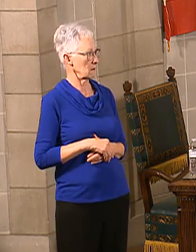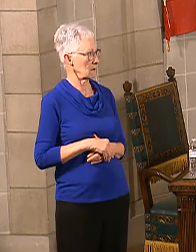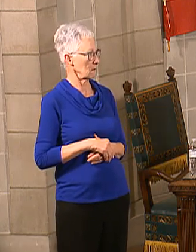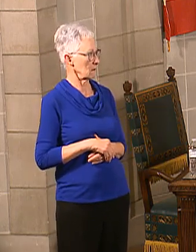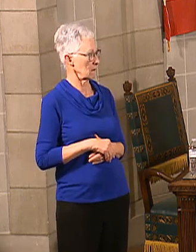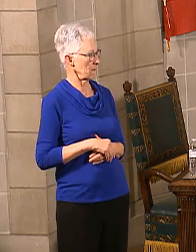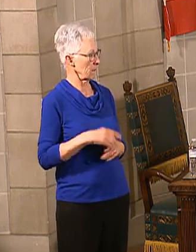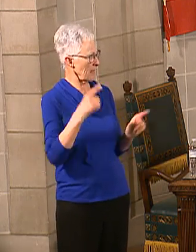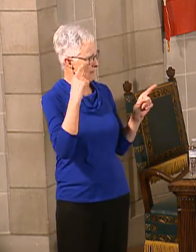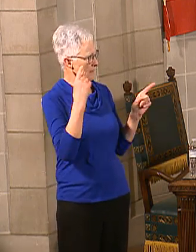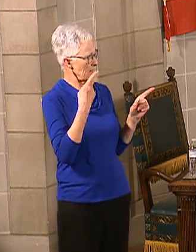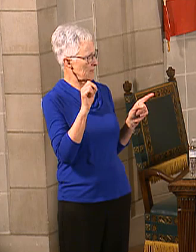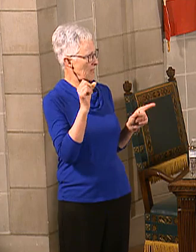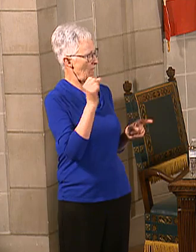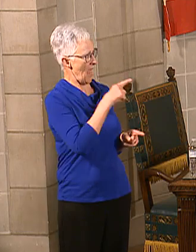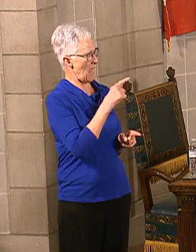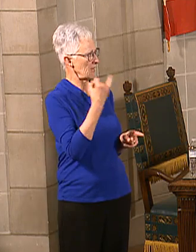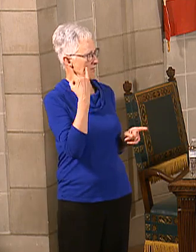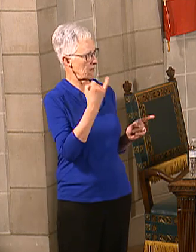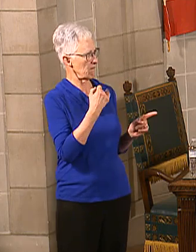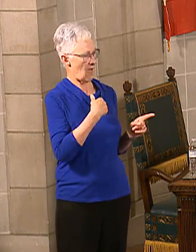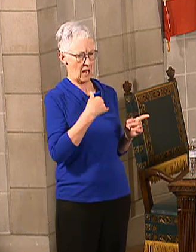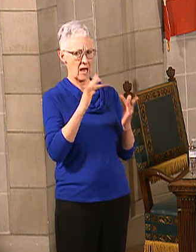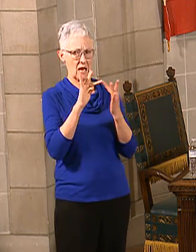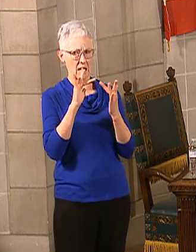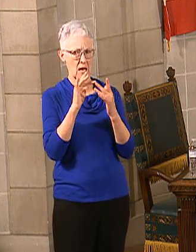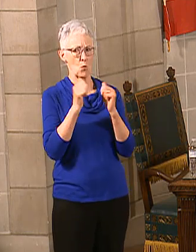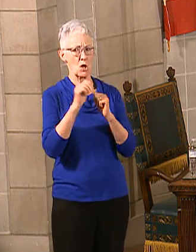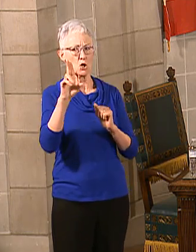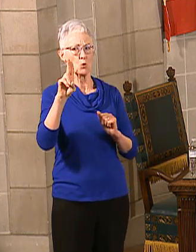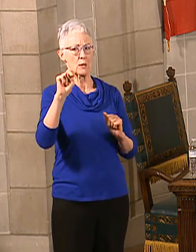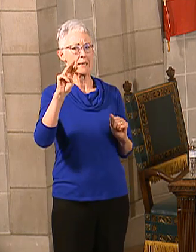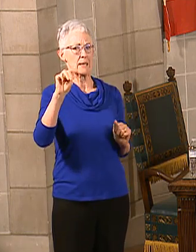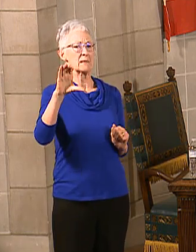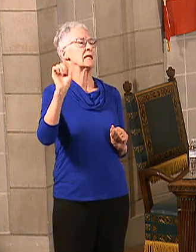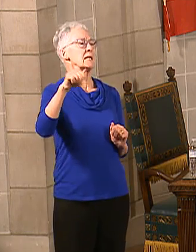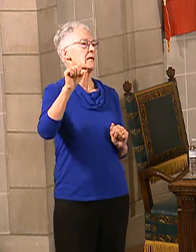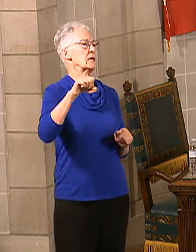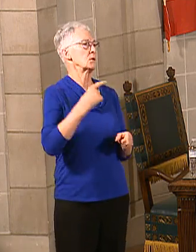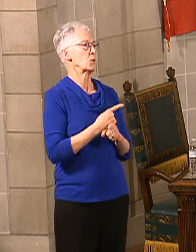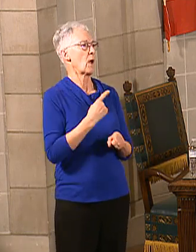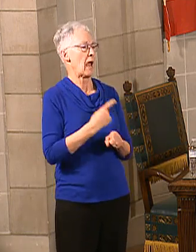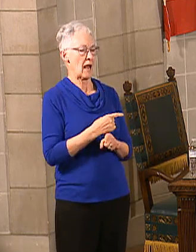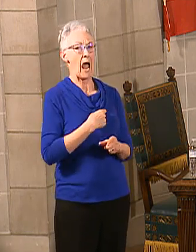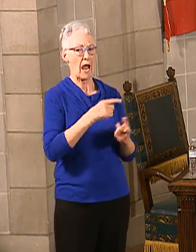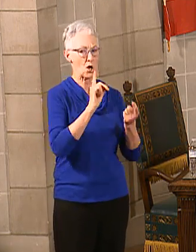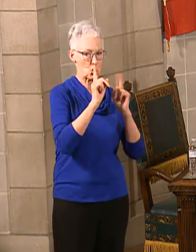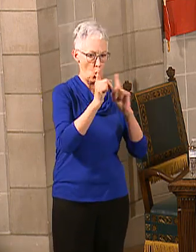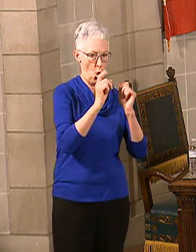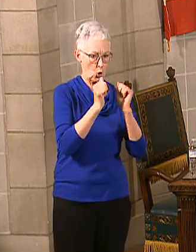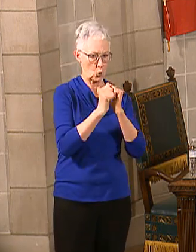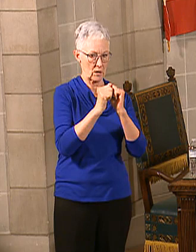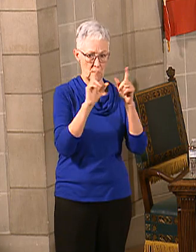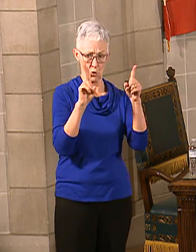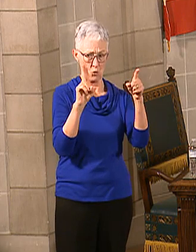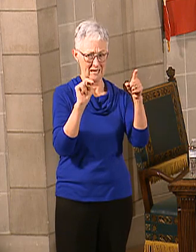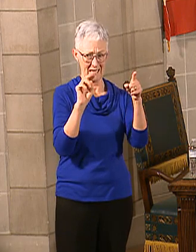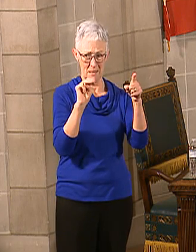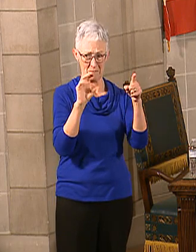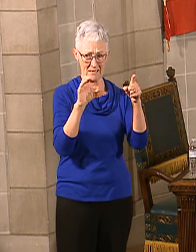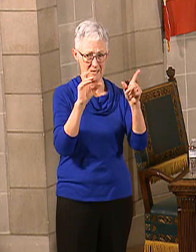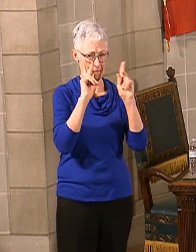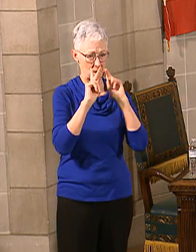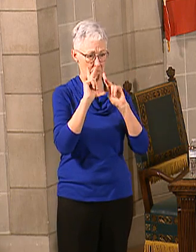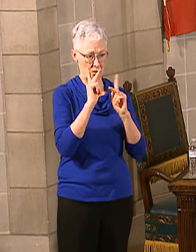actually, I think he also asked if I was in contact with UNMC. And the answer is, yeah, I talk to the folks at UNMC, if not daily, just about